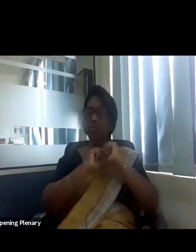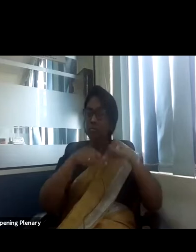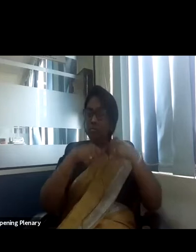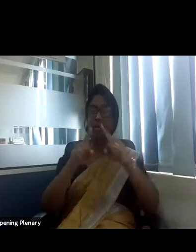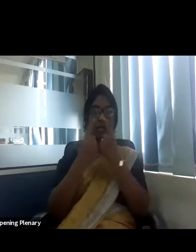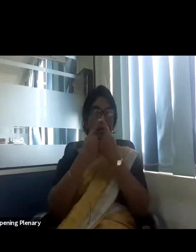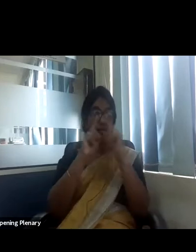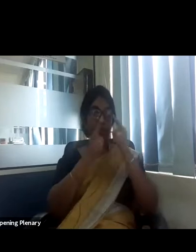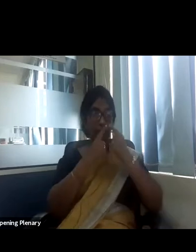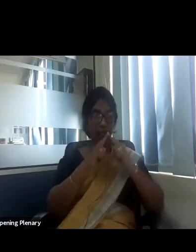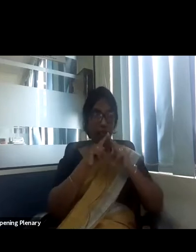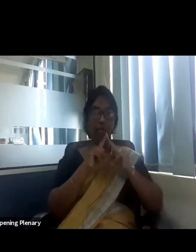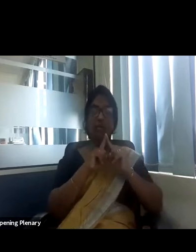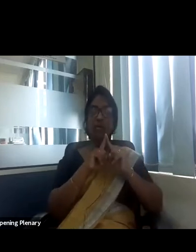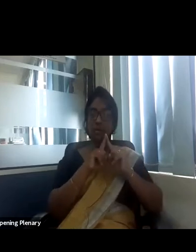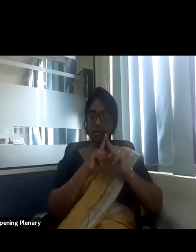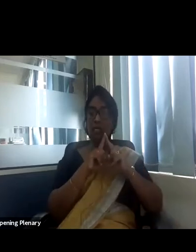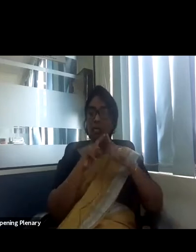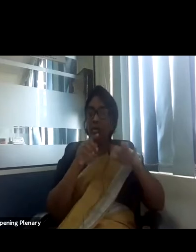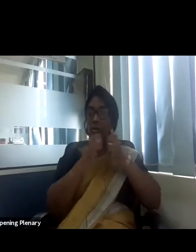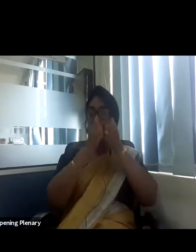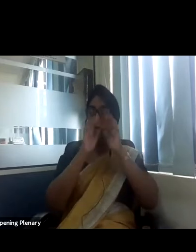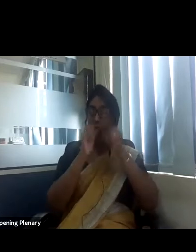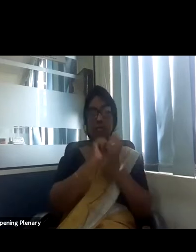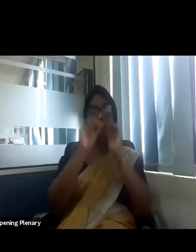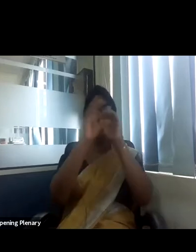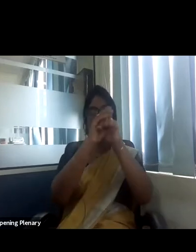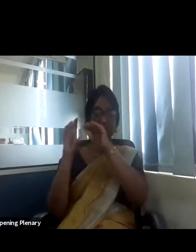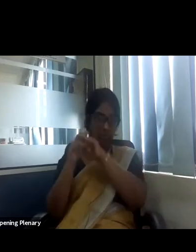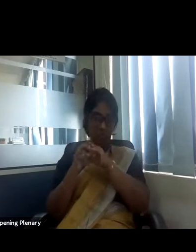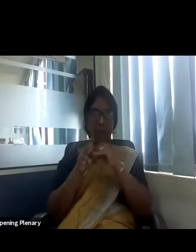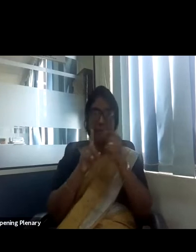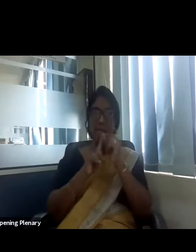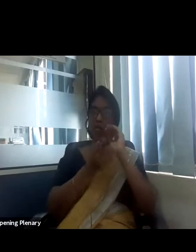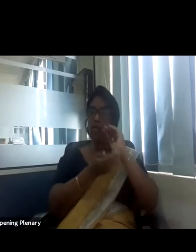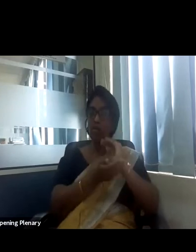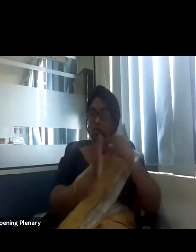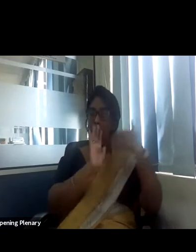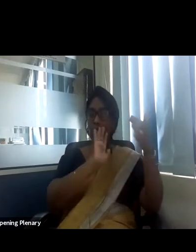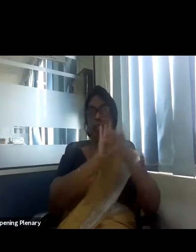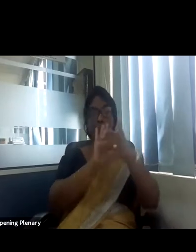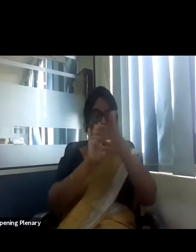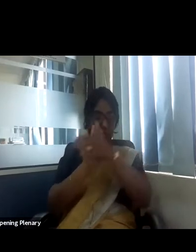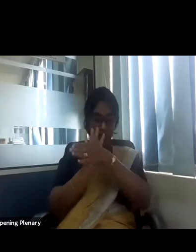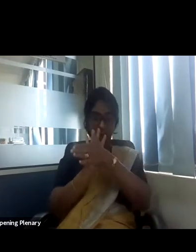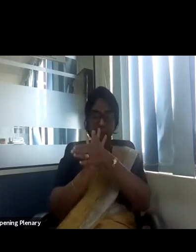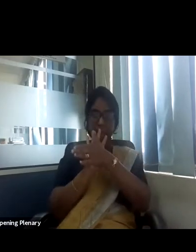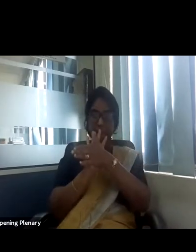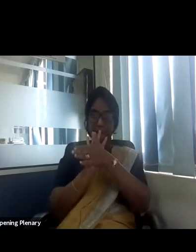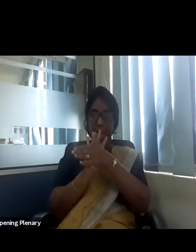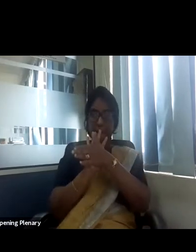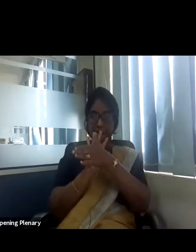taken to drive private investment towards high SDG impact areas, such as development of Sri Lanka SDG